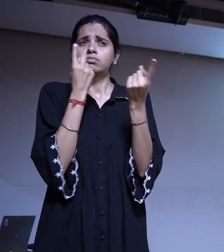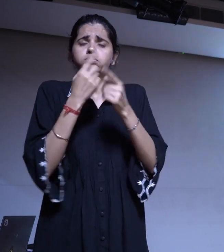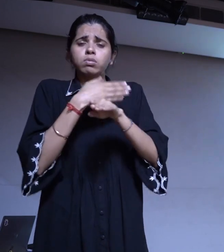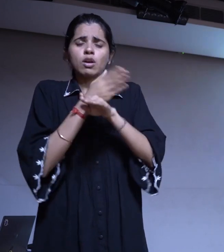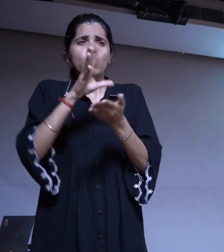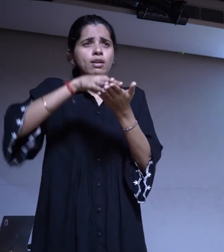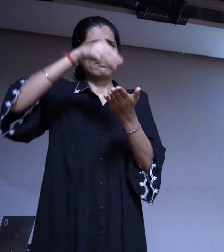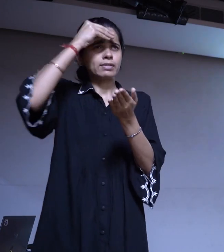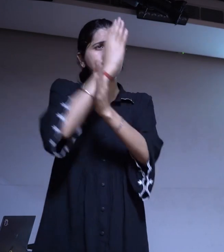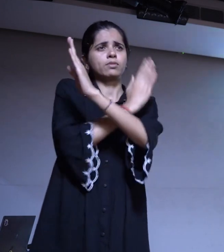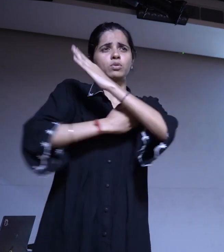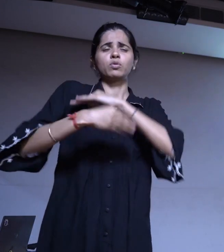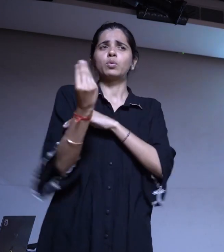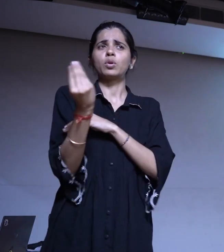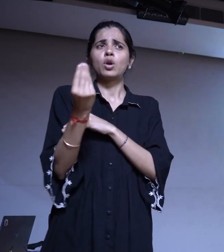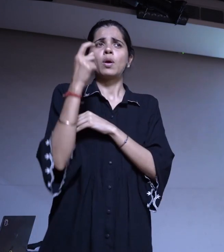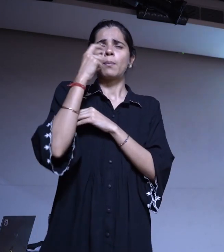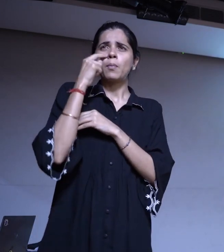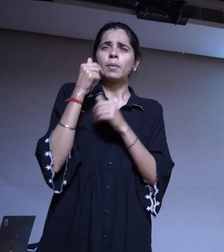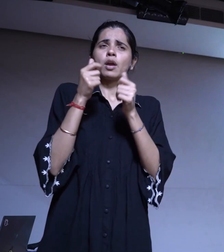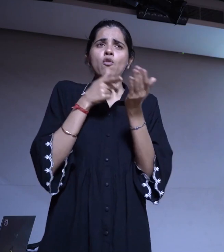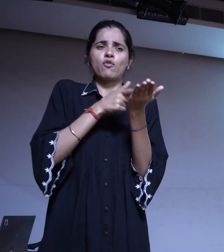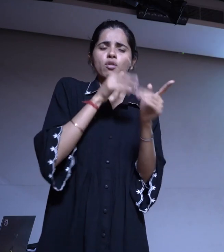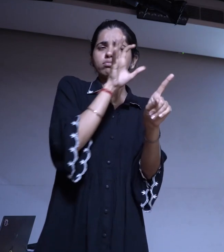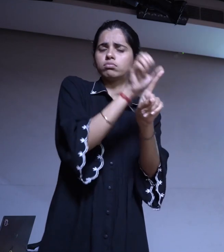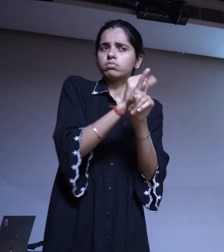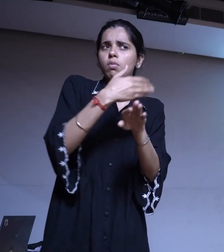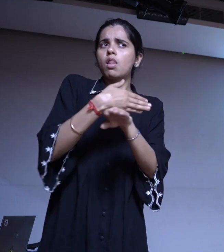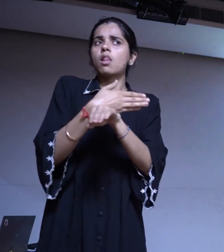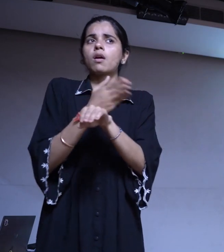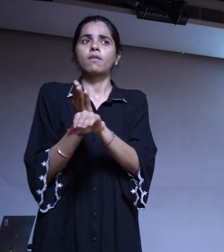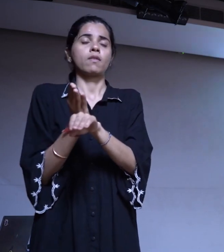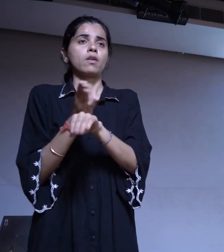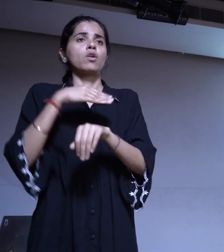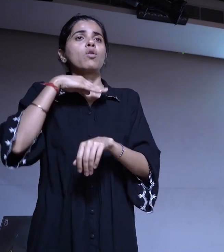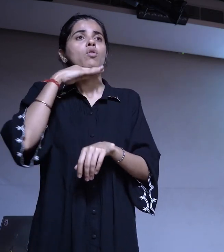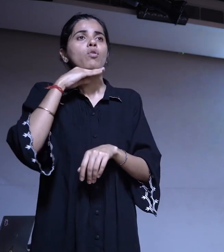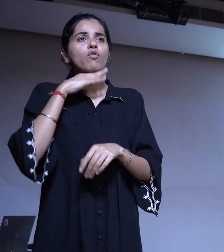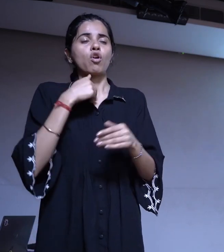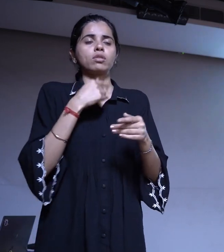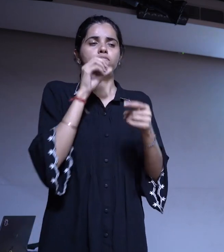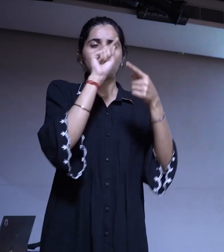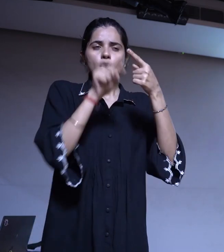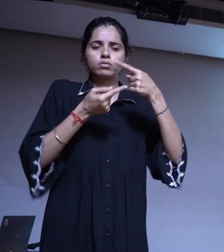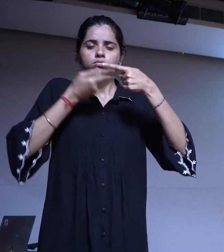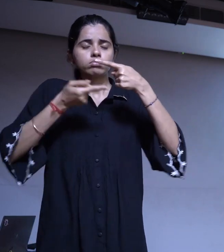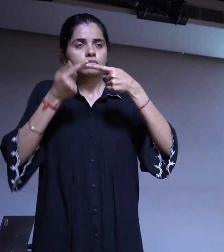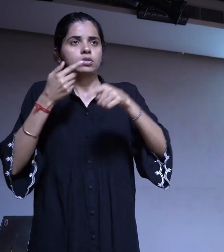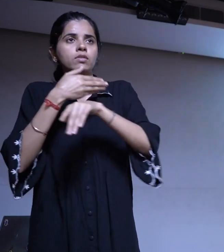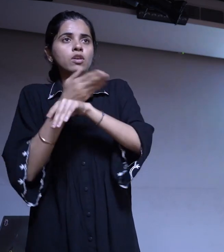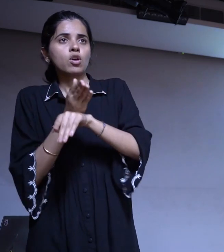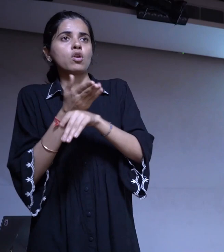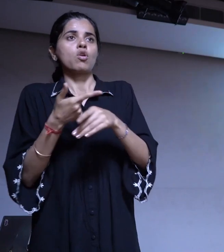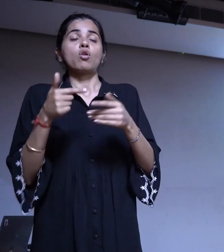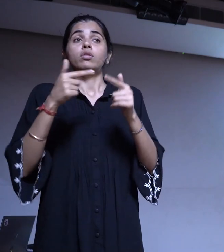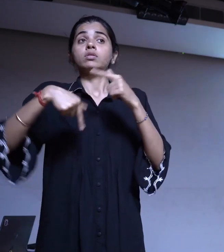learning disability just because he or she might not be getting uh enough in instruction and that child is not